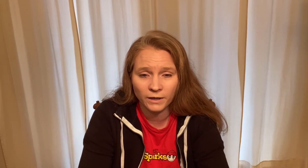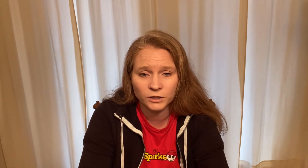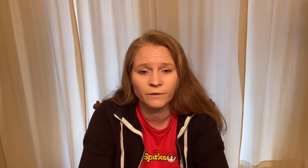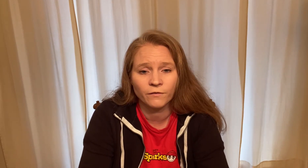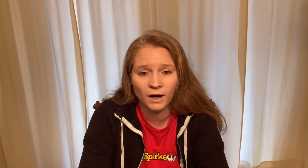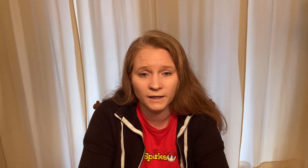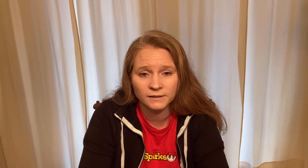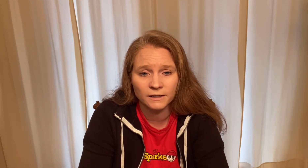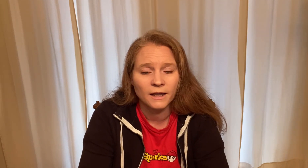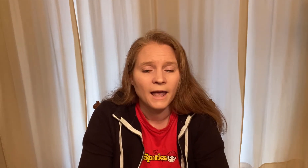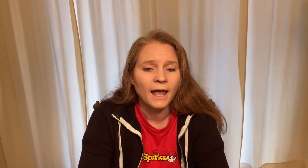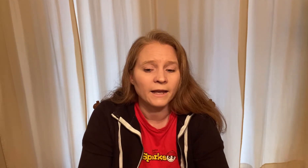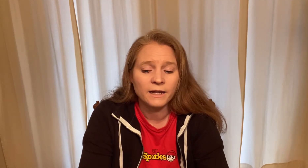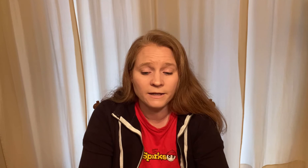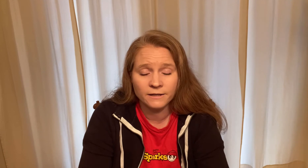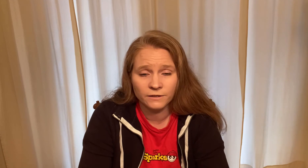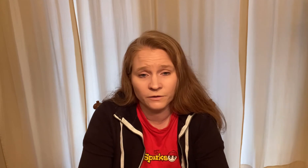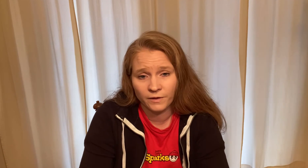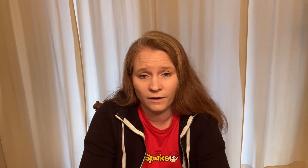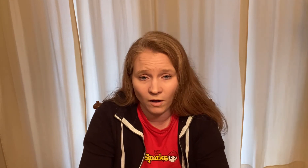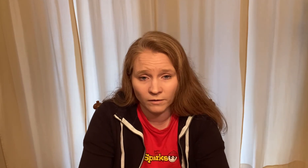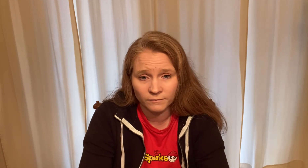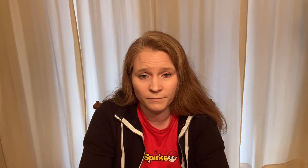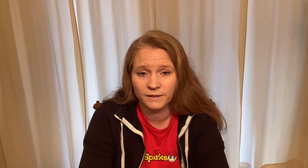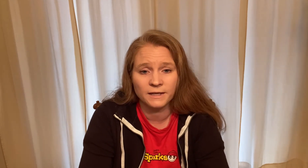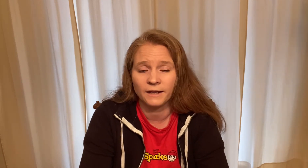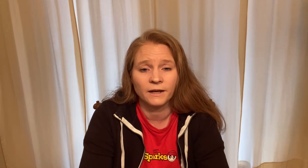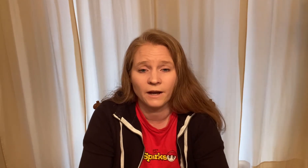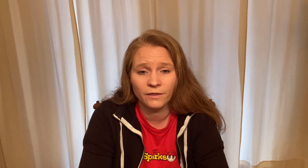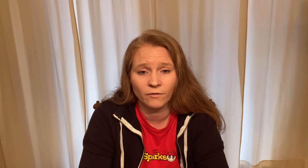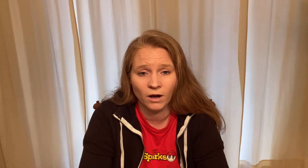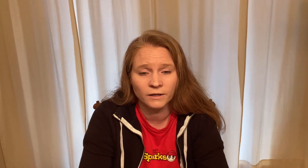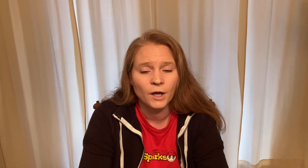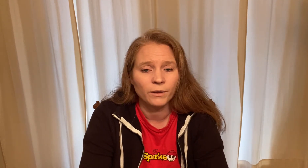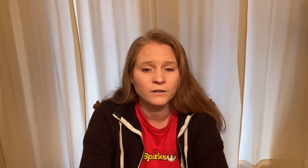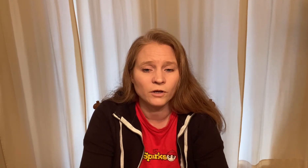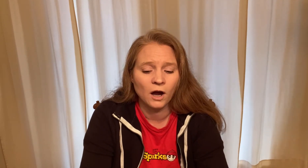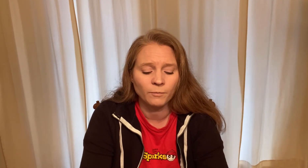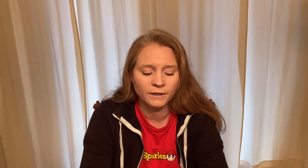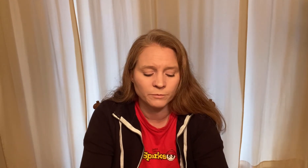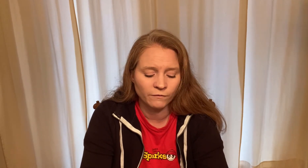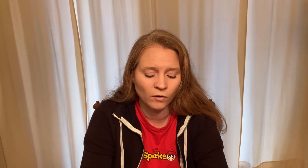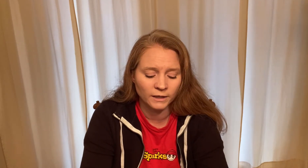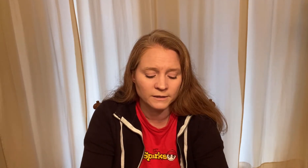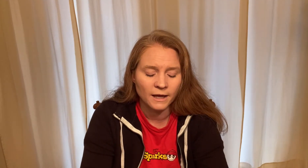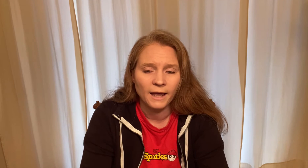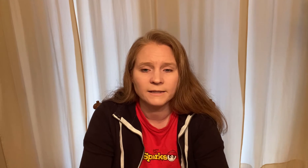our sins punishment for us. And he didn't deserve that at all, because he had done nothing wrong, but he took our punishment for us. And since